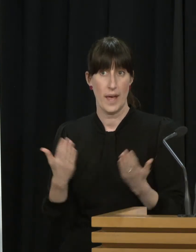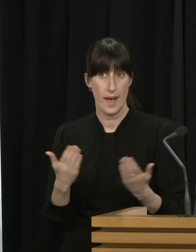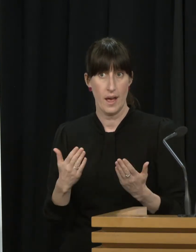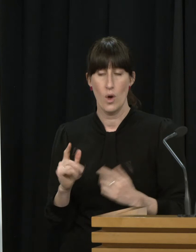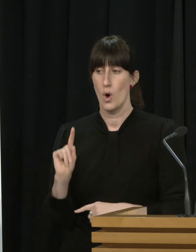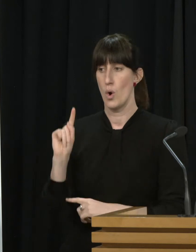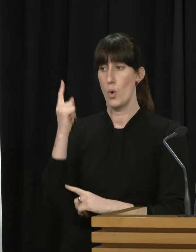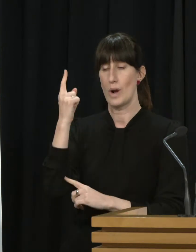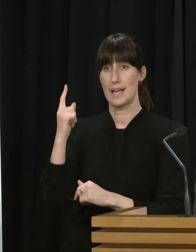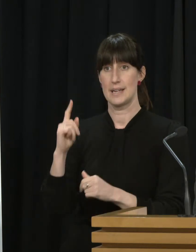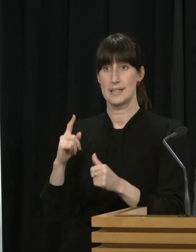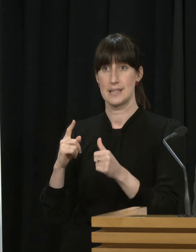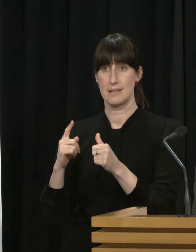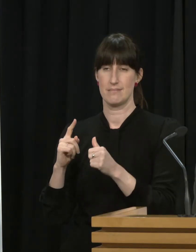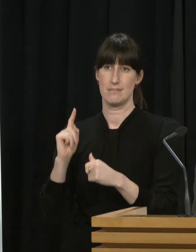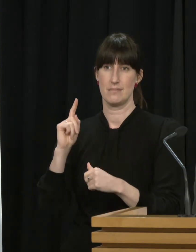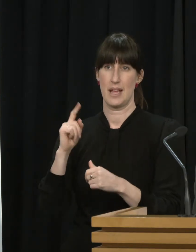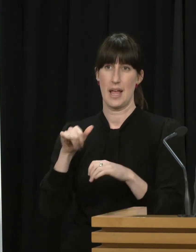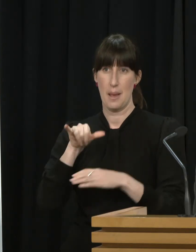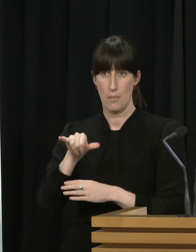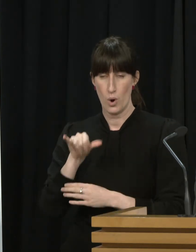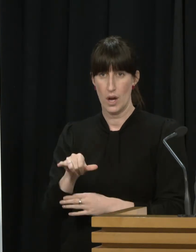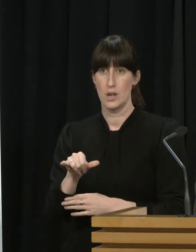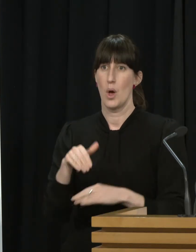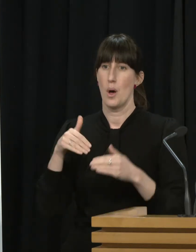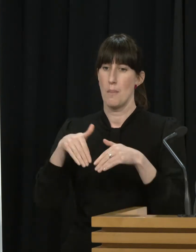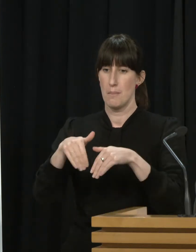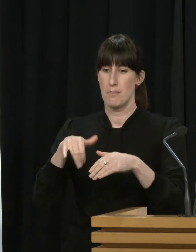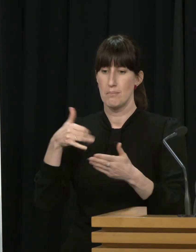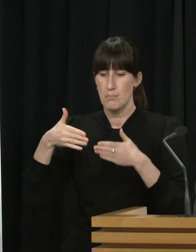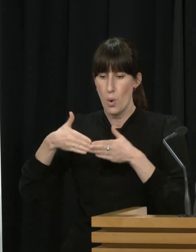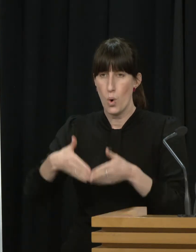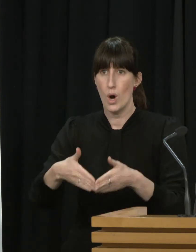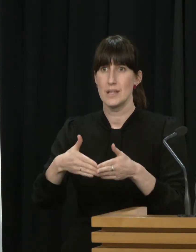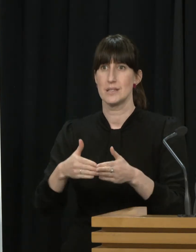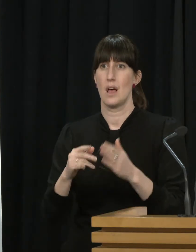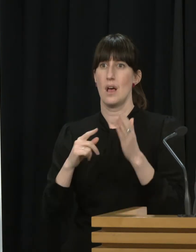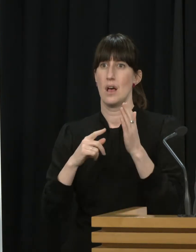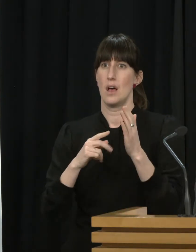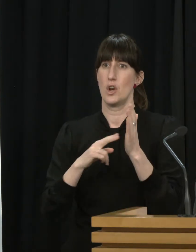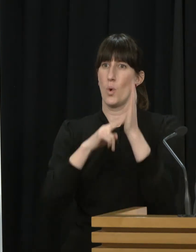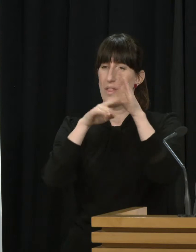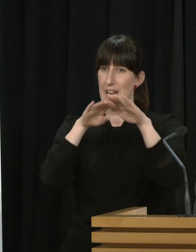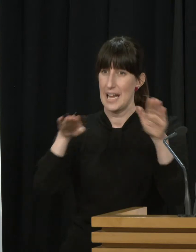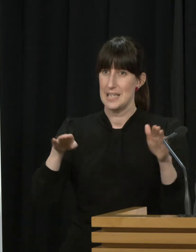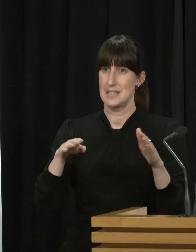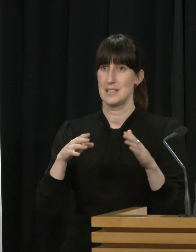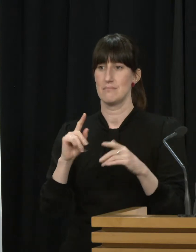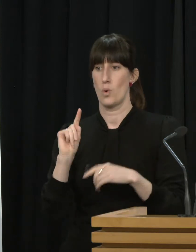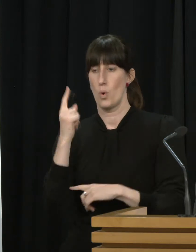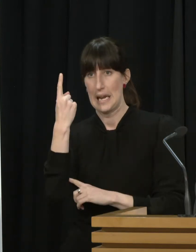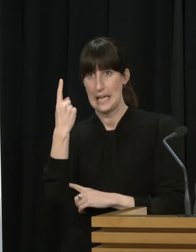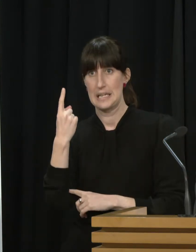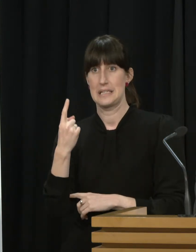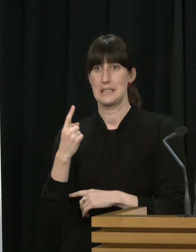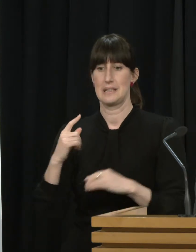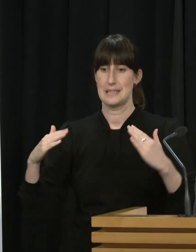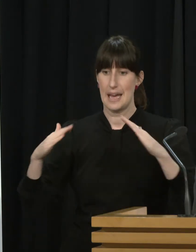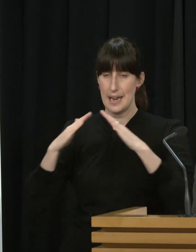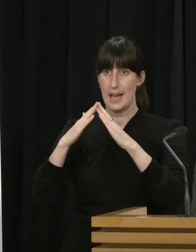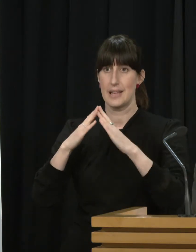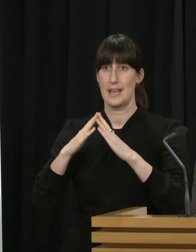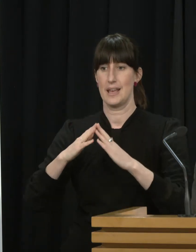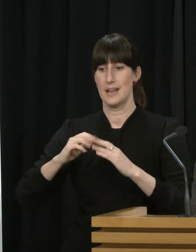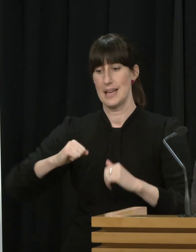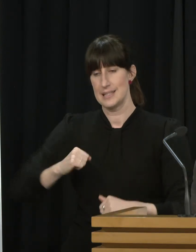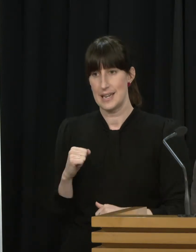Airport, the ports in Opua, Northport, Auckland, Prime Port in Timaru, Port Chalmers in Dunedin and Taranaki. Border